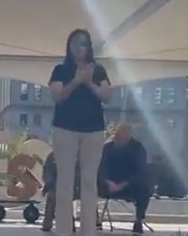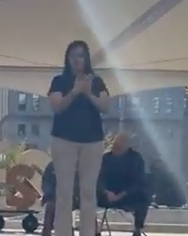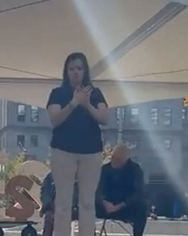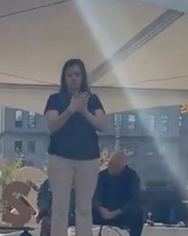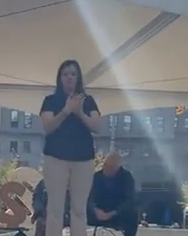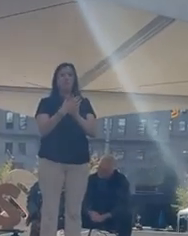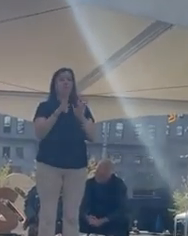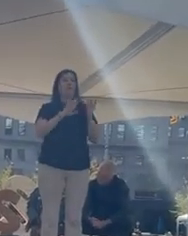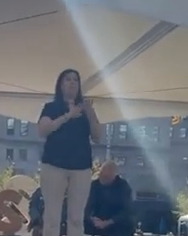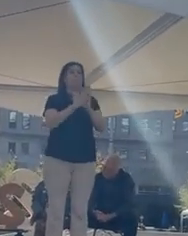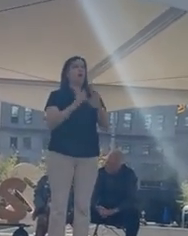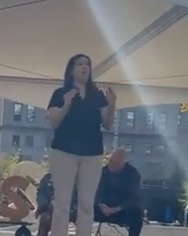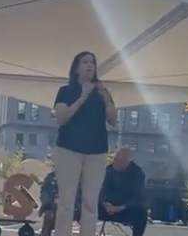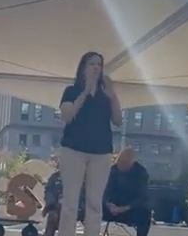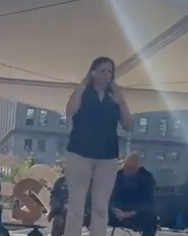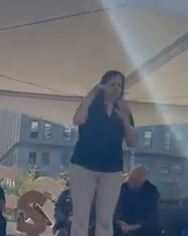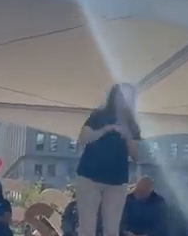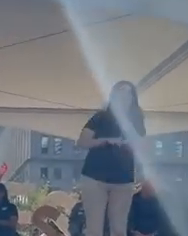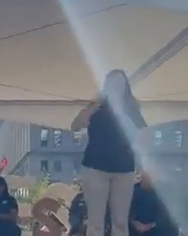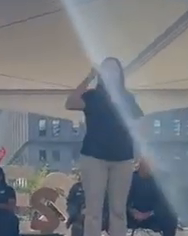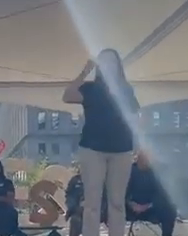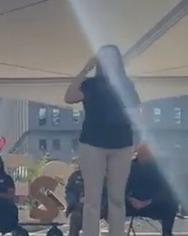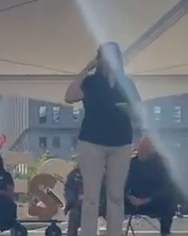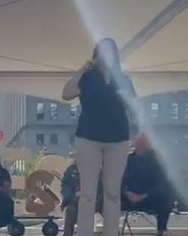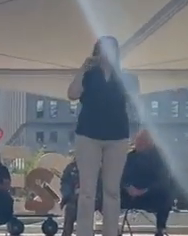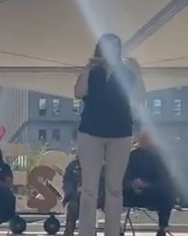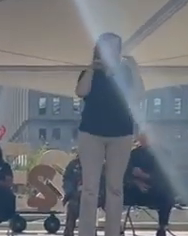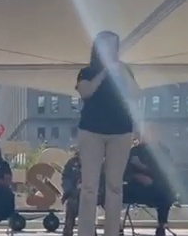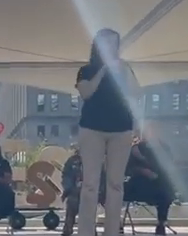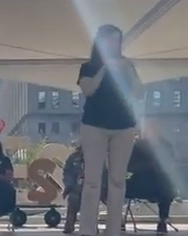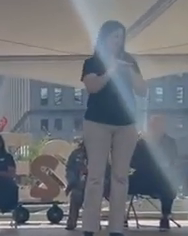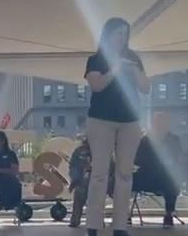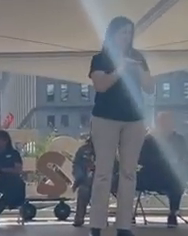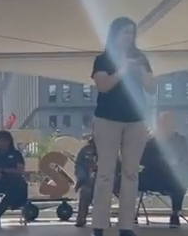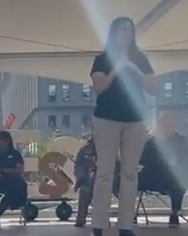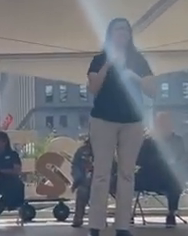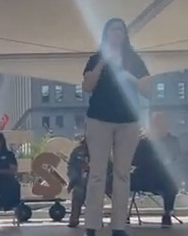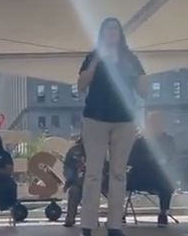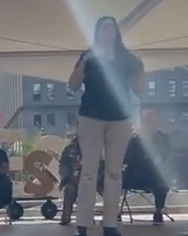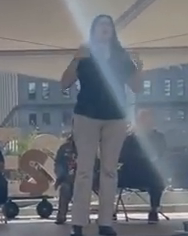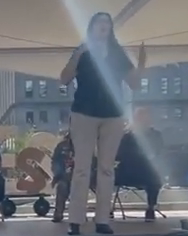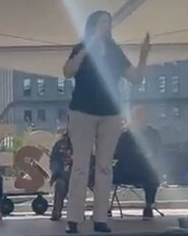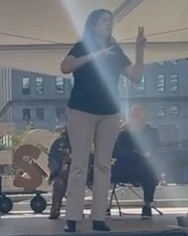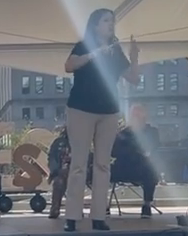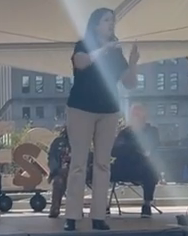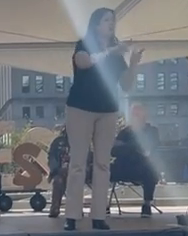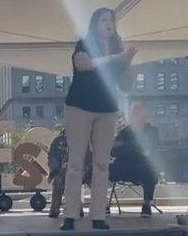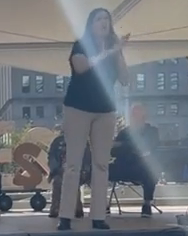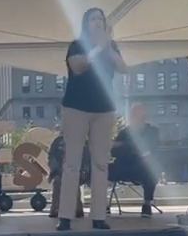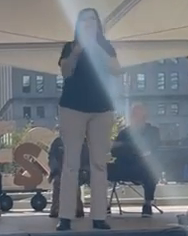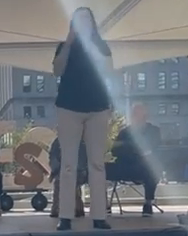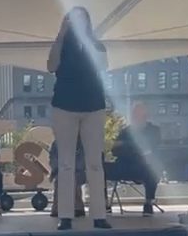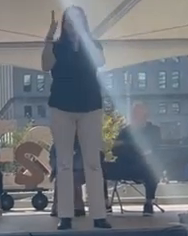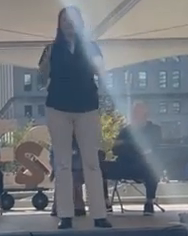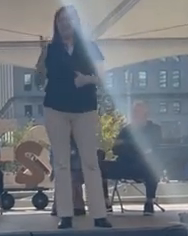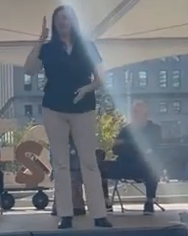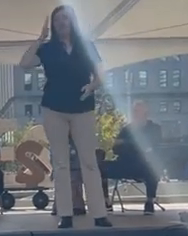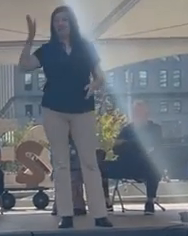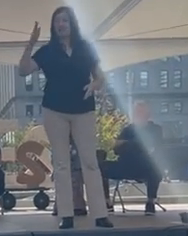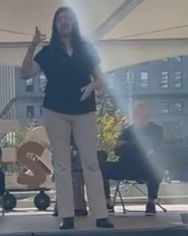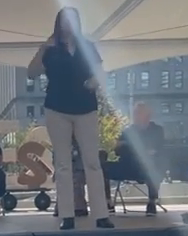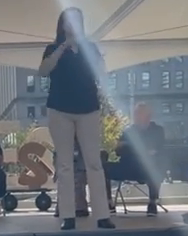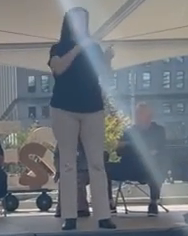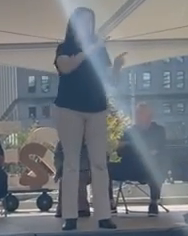to greater understanding and access. Our young people are leaders of tomorrow, and we can change